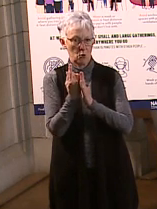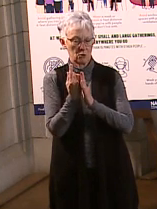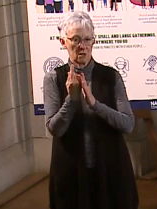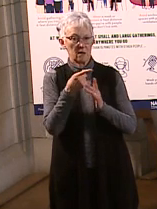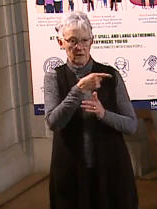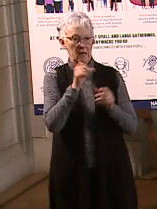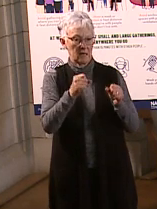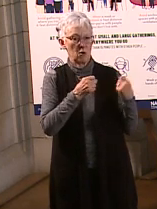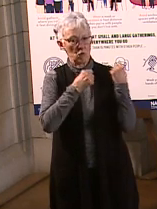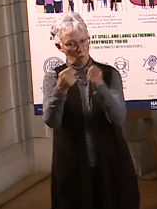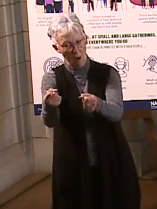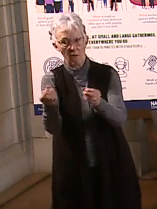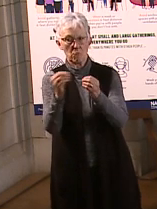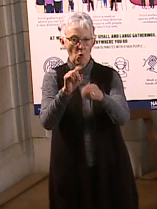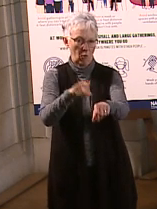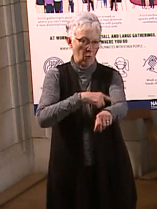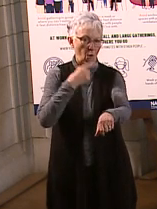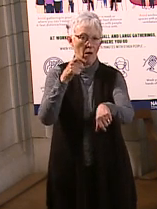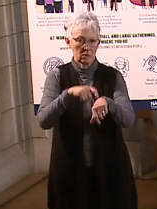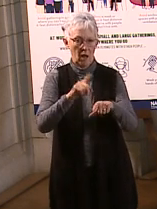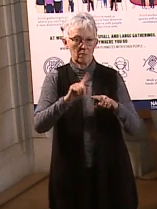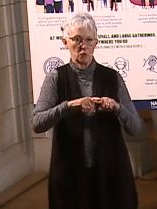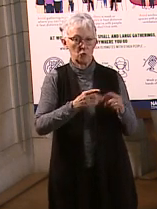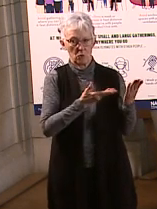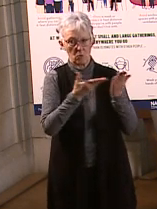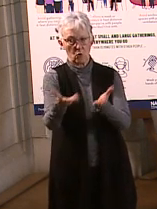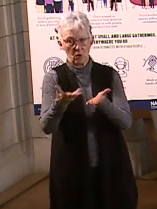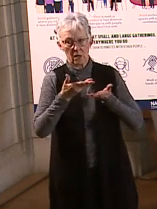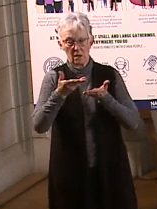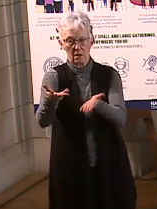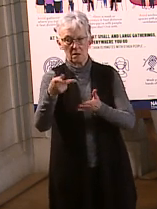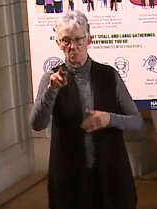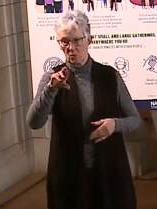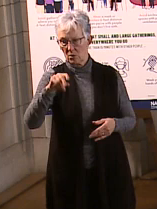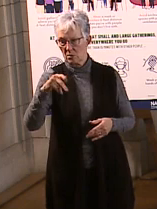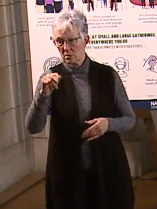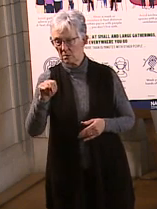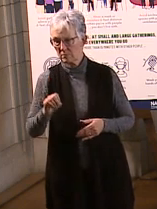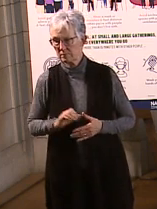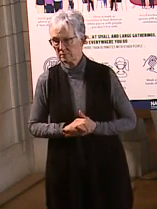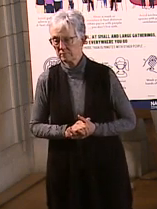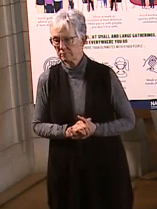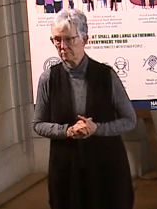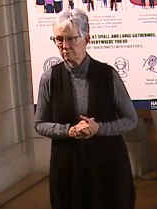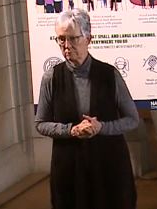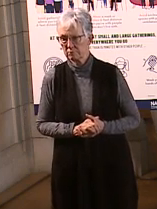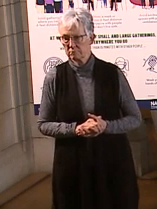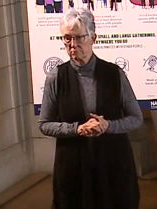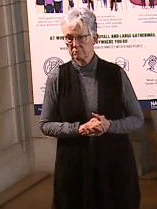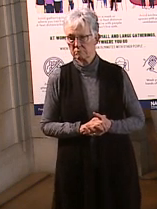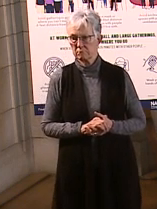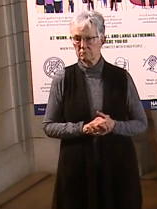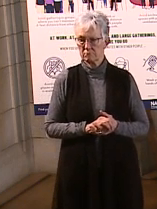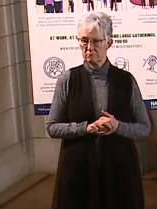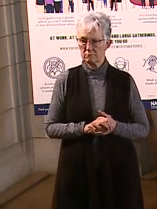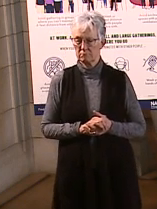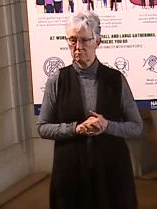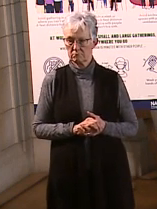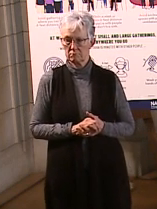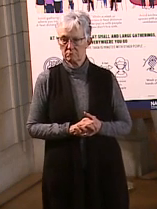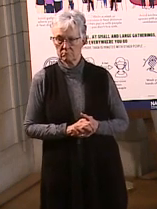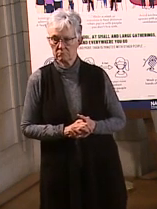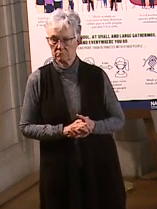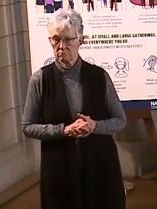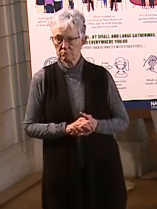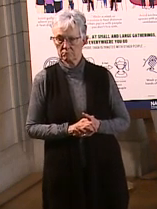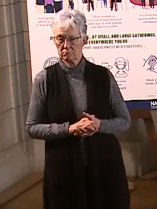needed. Yeah. Regarding the rolling blackouts the past couple of days, do you feel that wind energy is to blame for filling the state